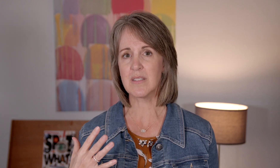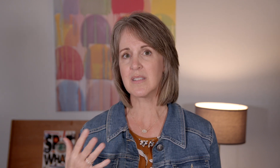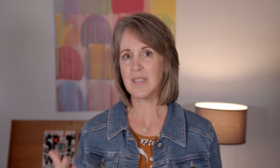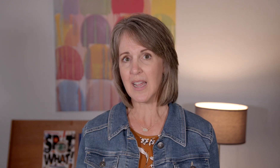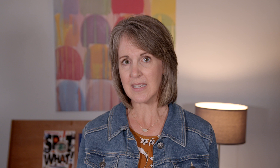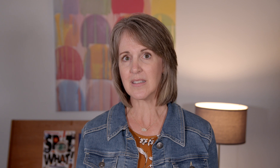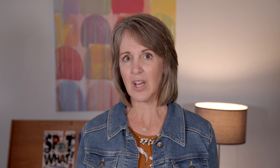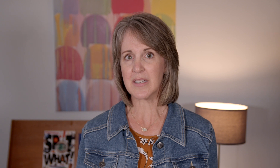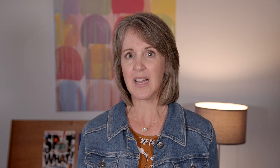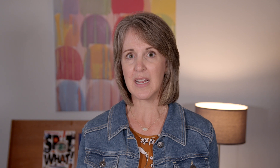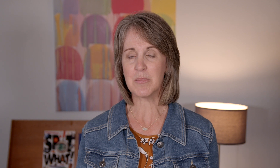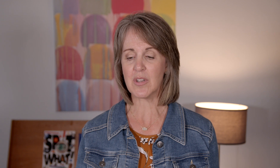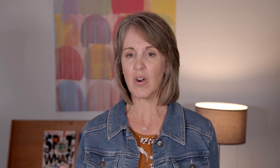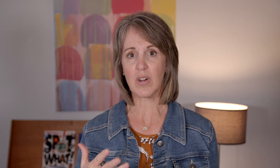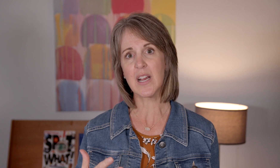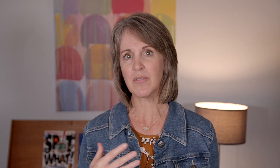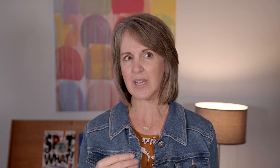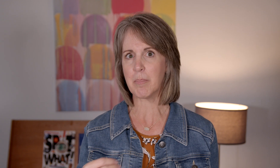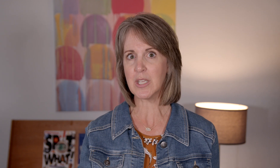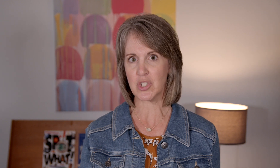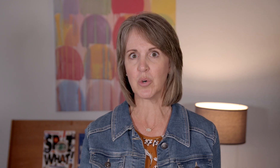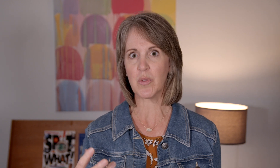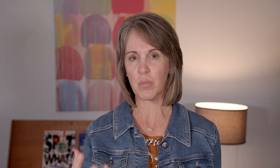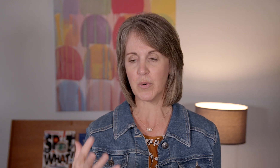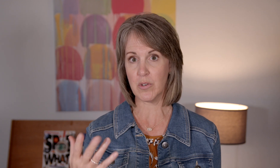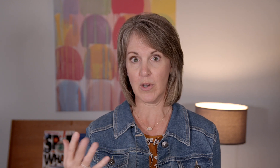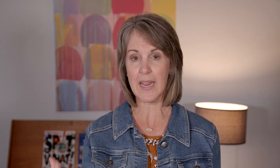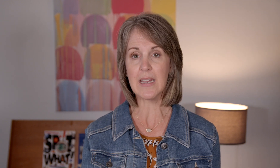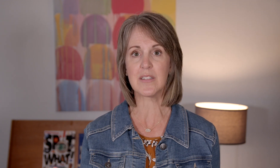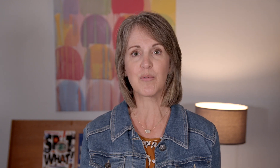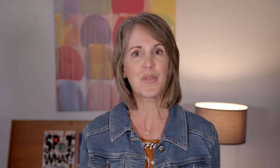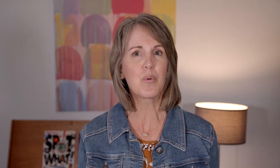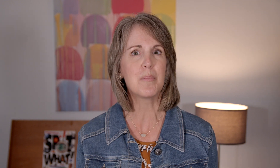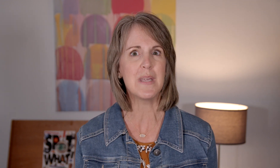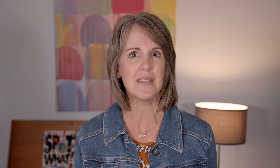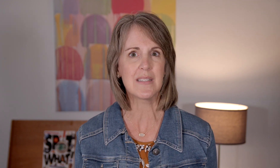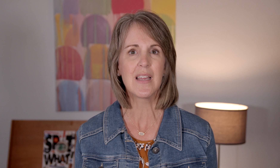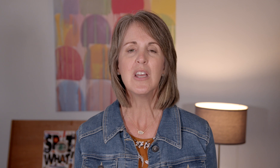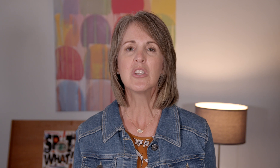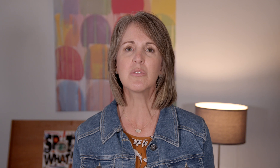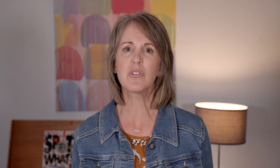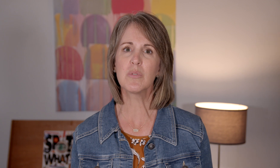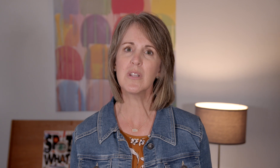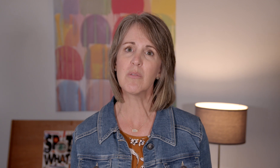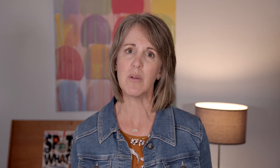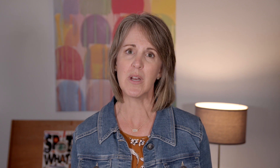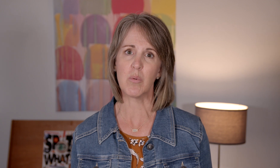the signs a lot of times are kind of like a picture with your hands of what the word means. So it's a really great way to